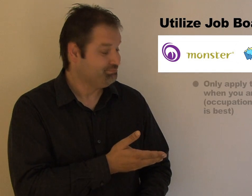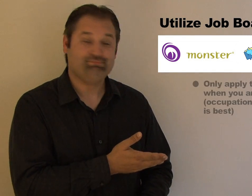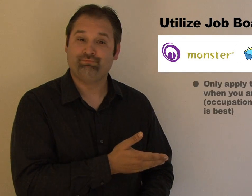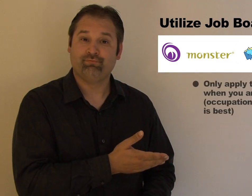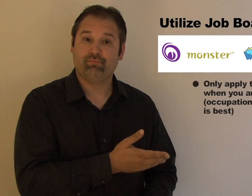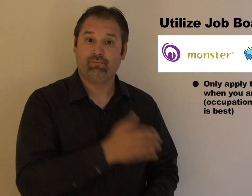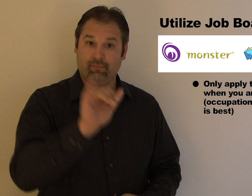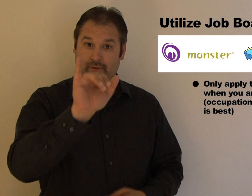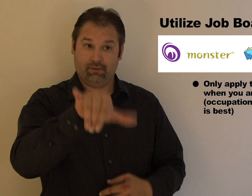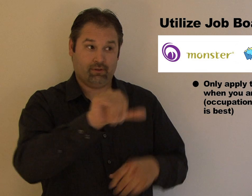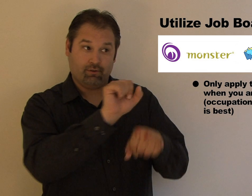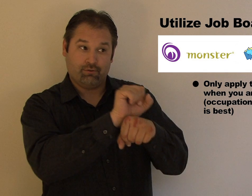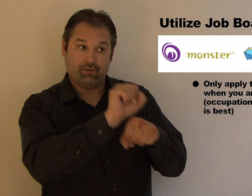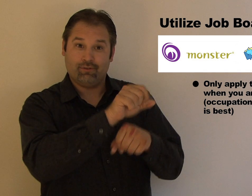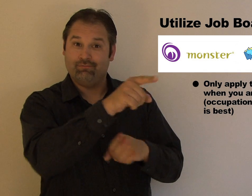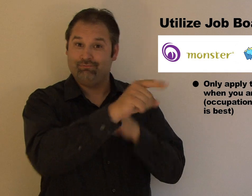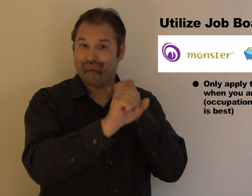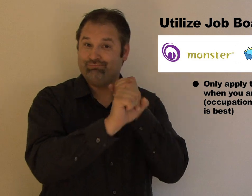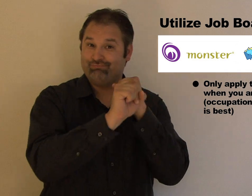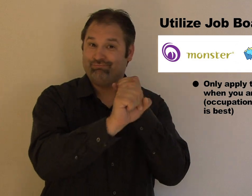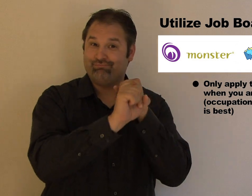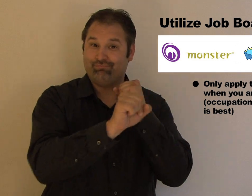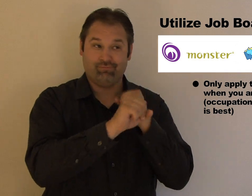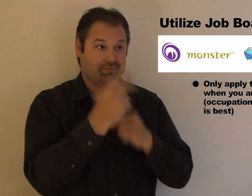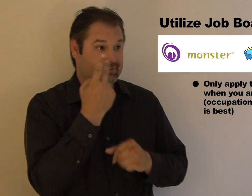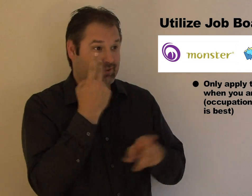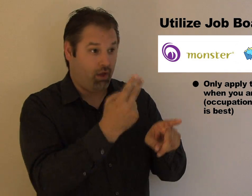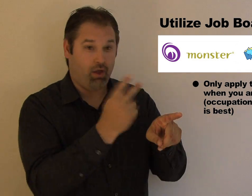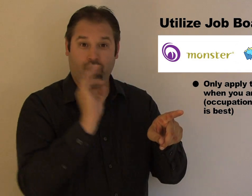Only apply to vacant positions when you are highly qualified.